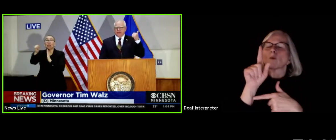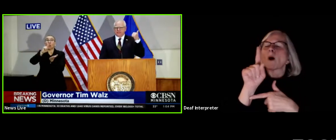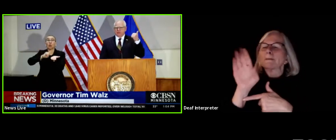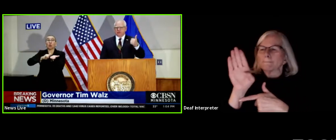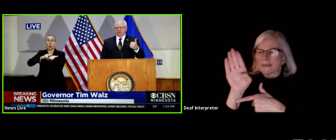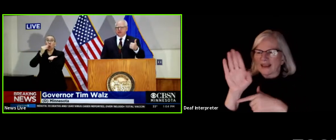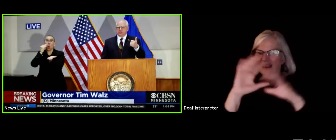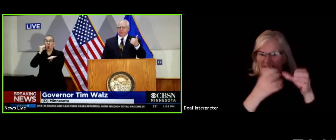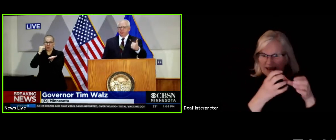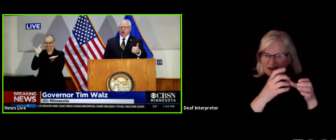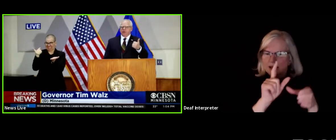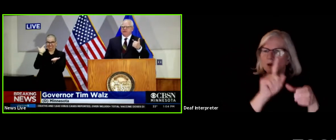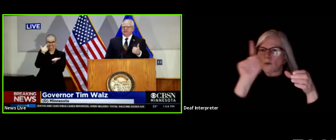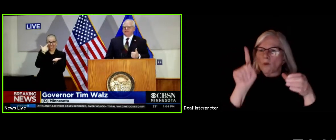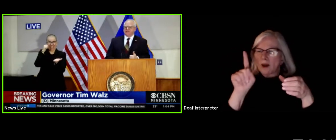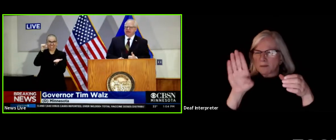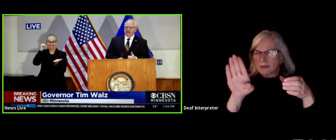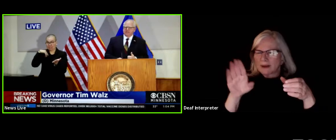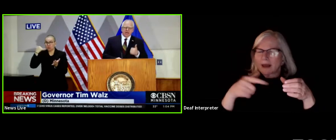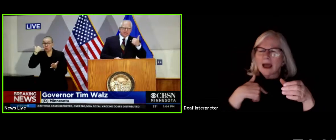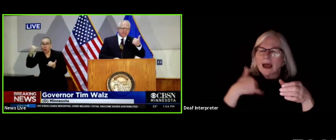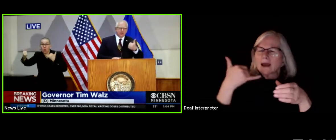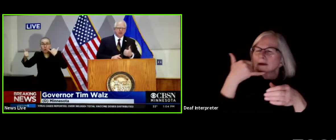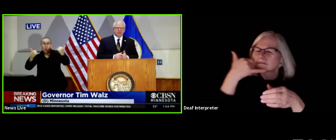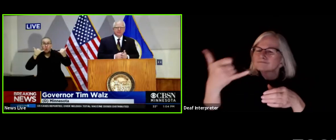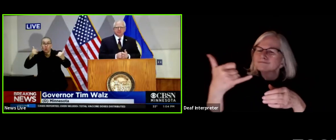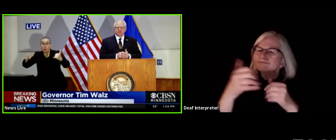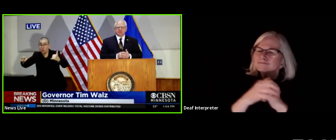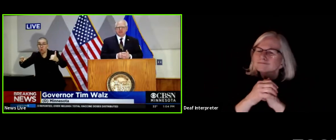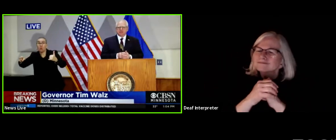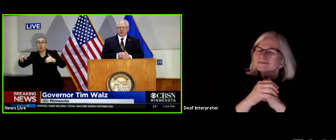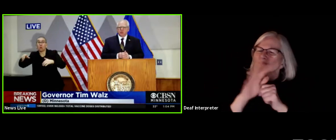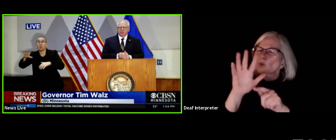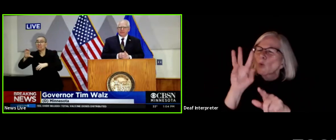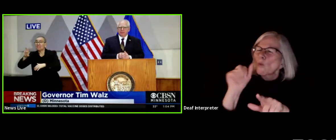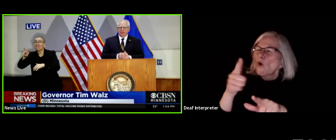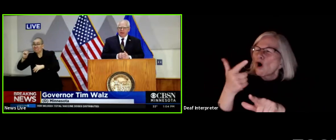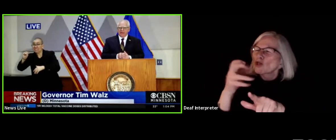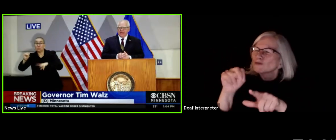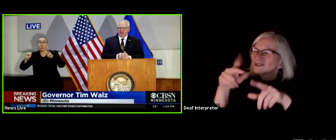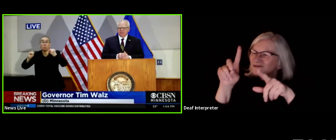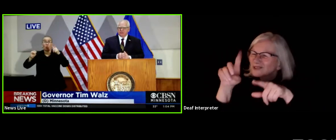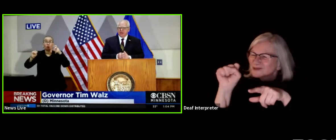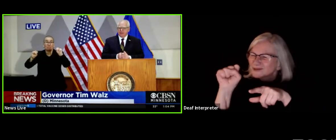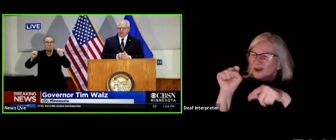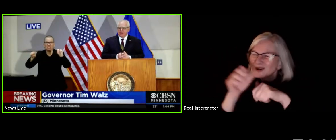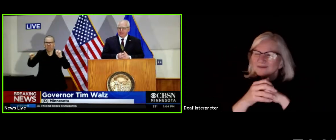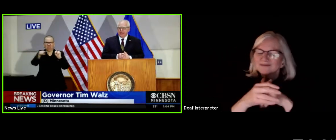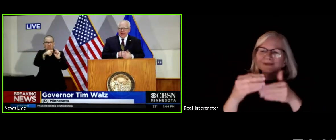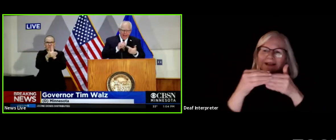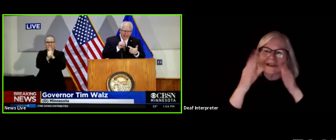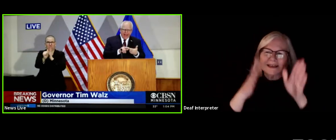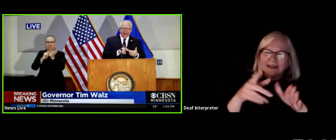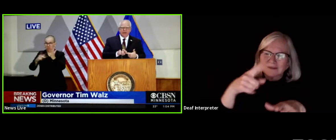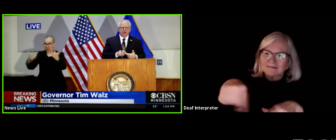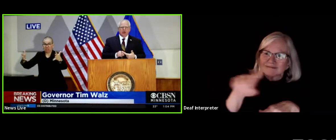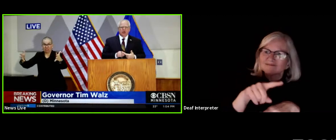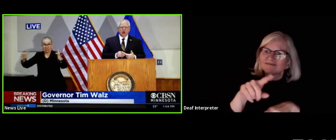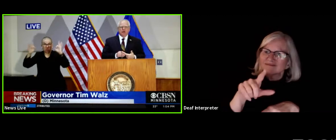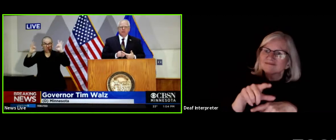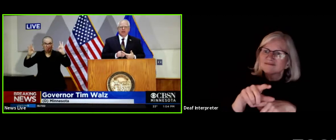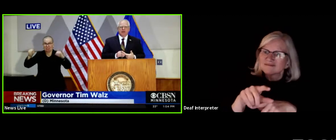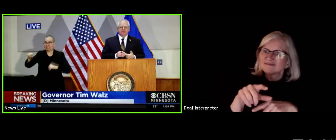on the phone last night with the leadership of Walgreens and CVS. Skilled nursing facilities in Minnesota will be done by Monday, it's coming Monday.